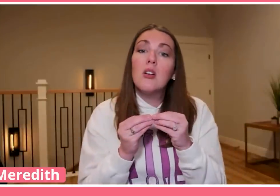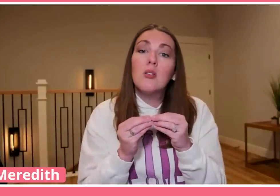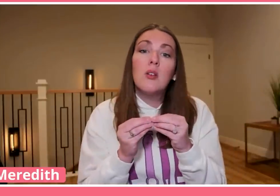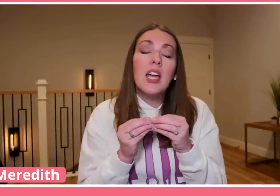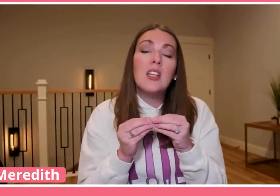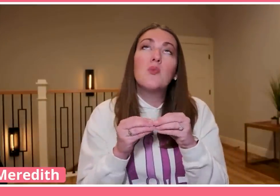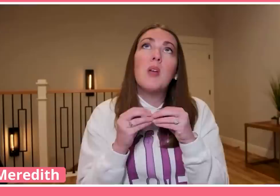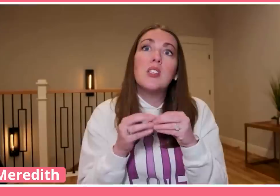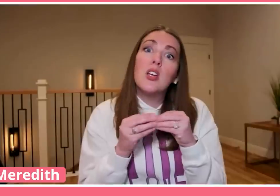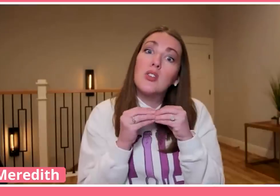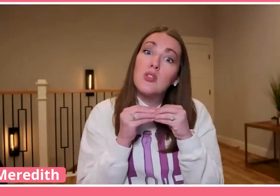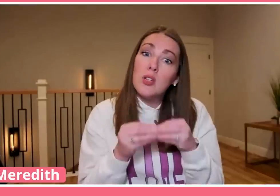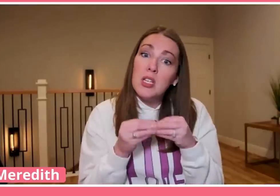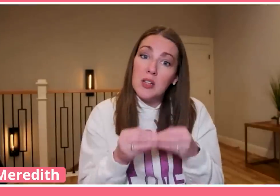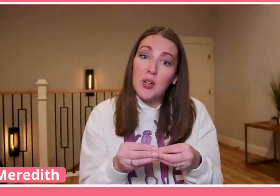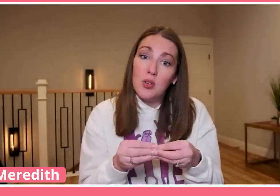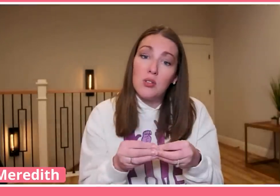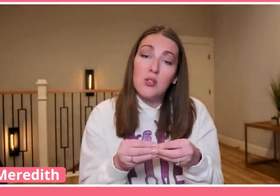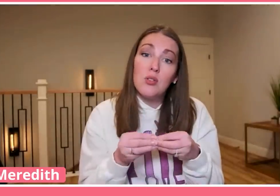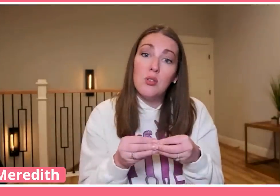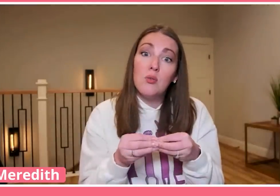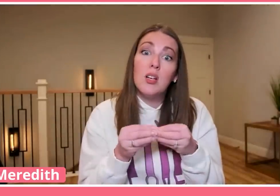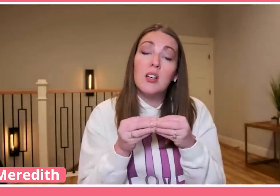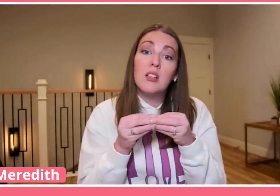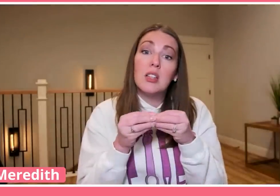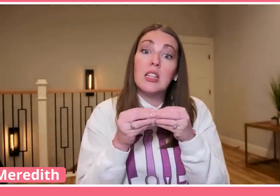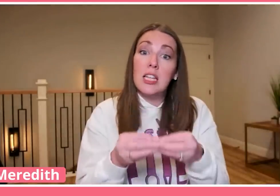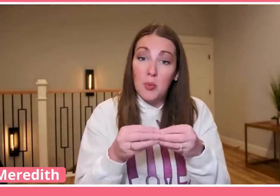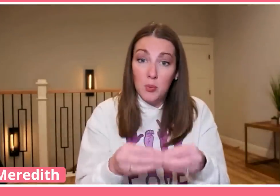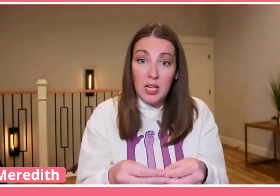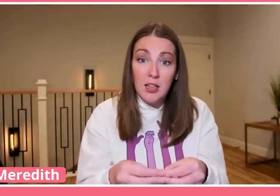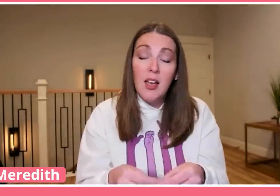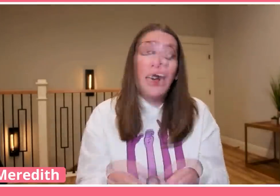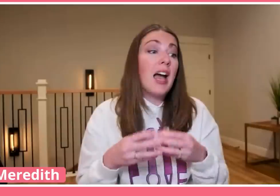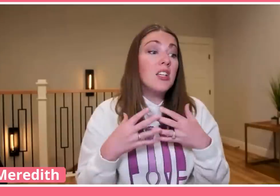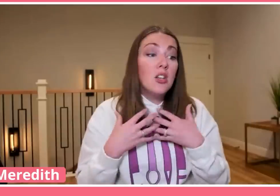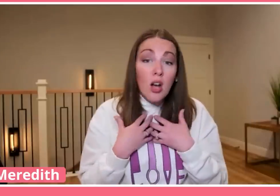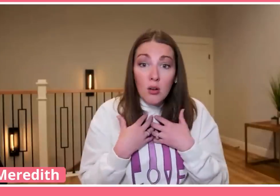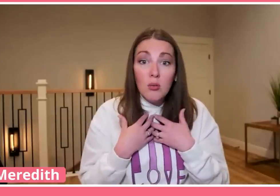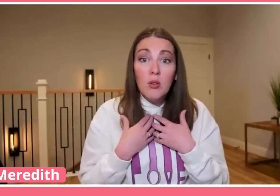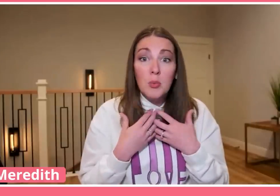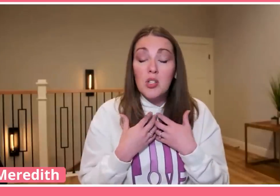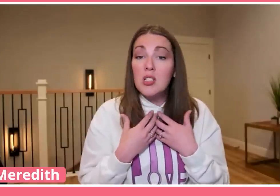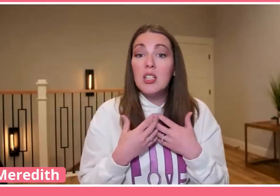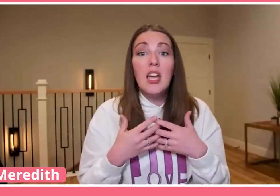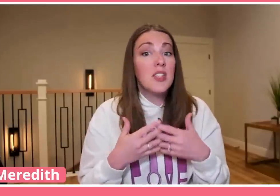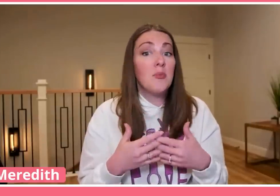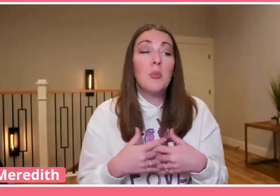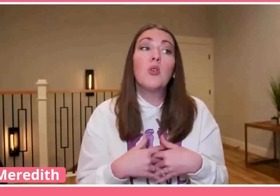it makes it extremely difficult to lip read. I know personally of deaf people who